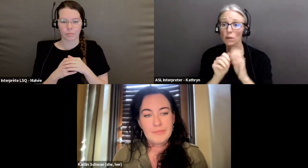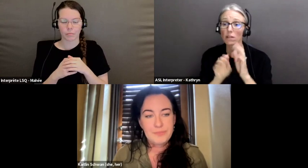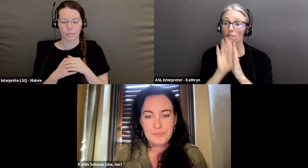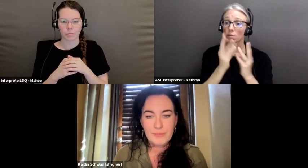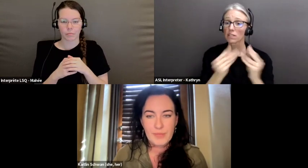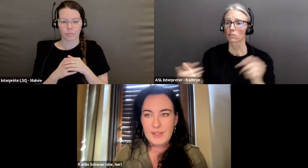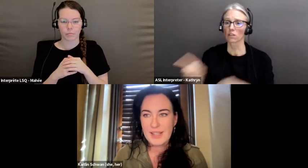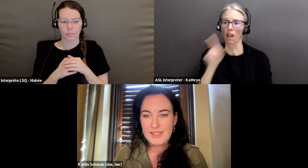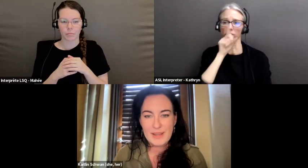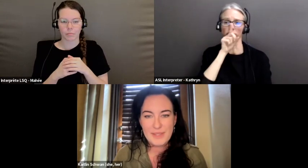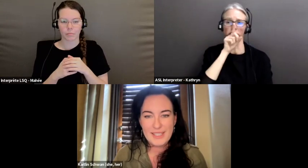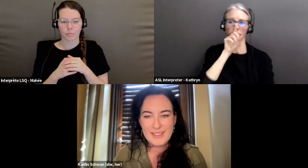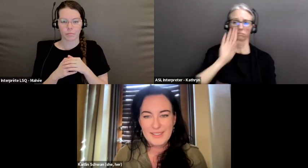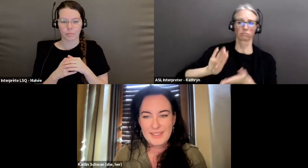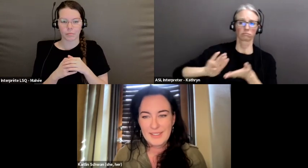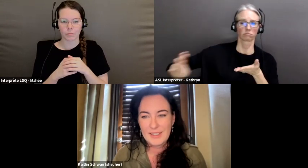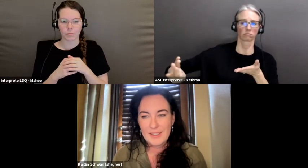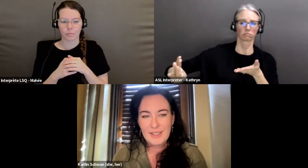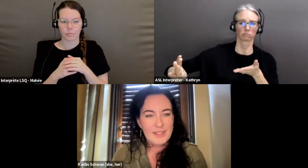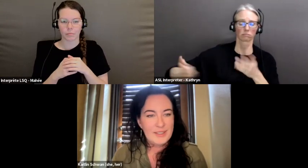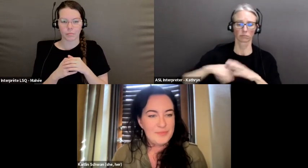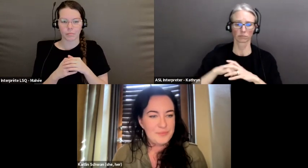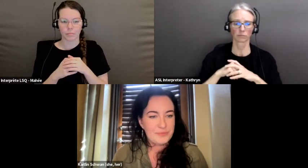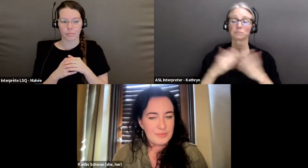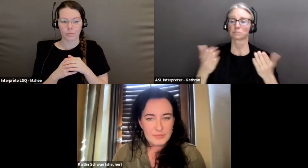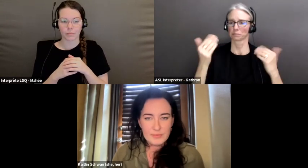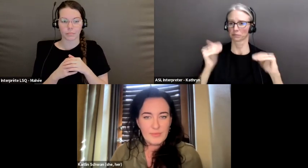together. Next slide, please.